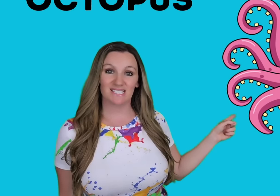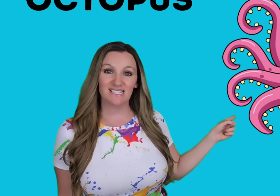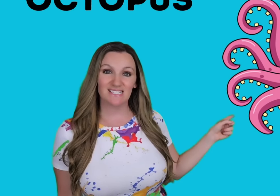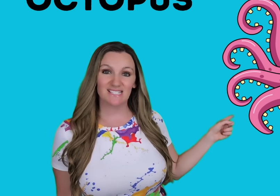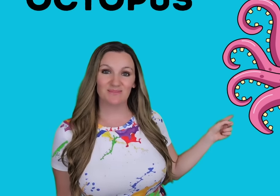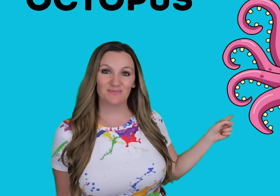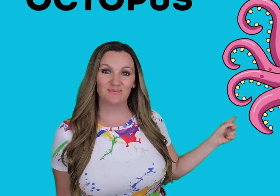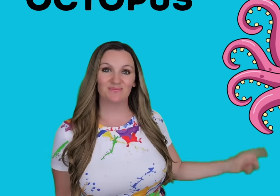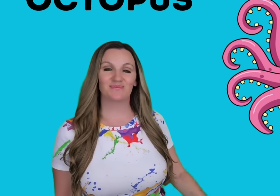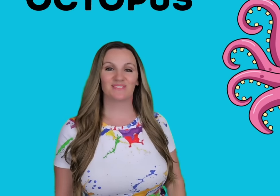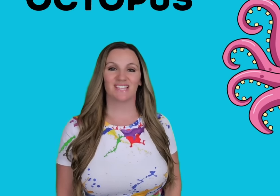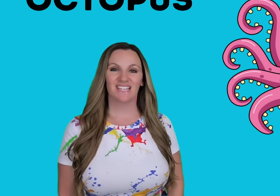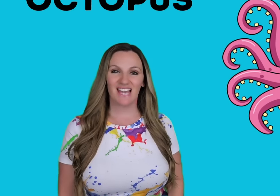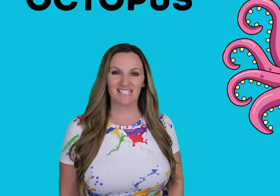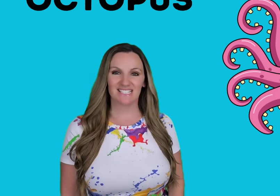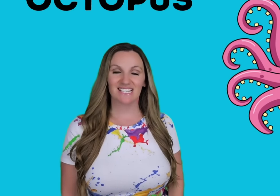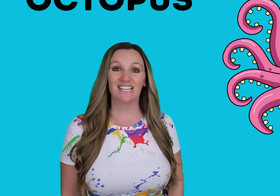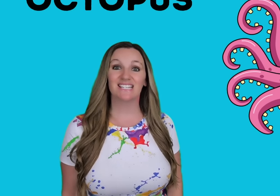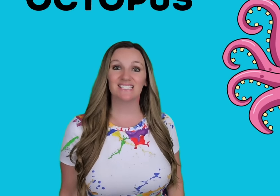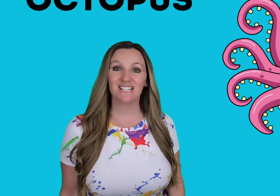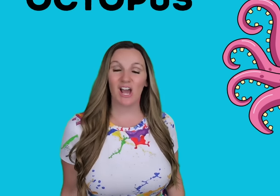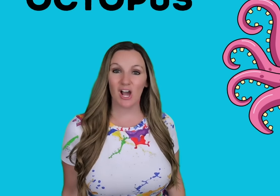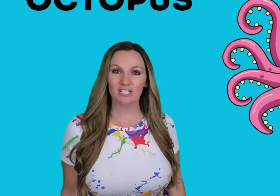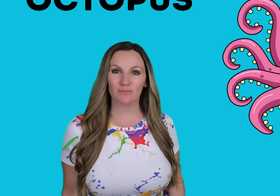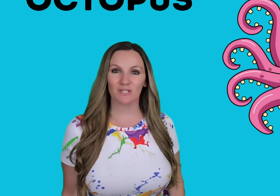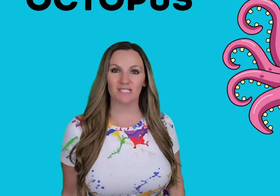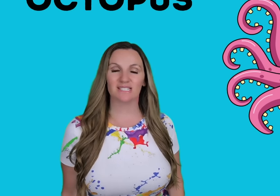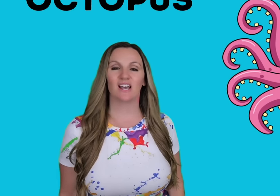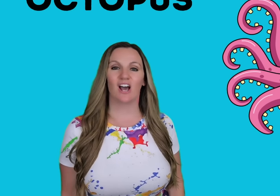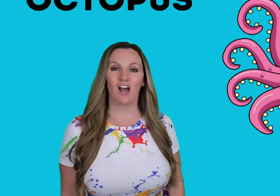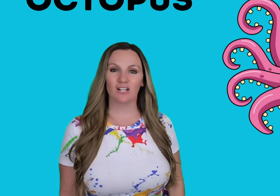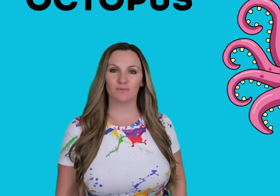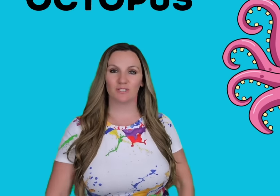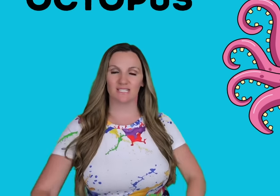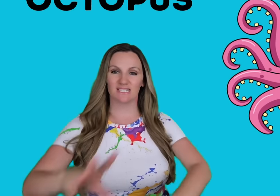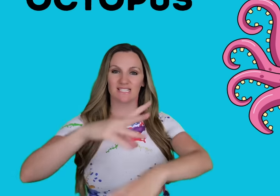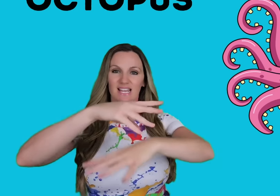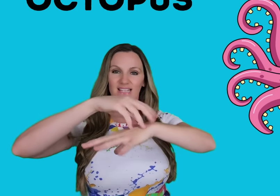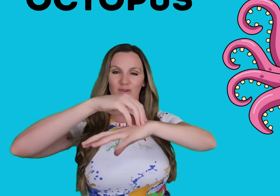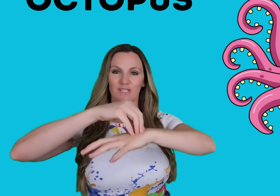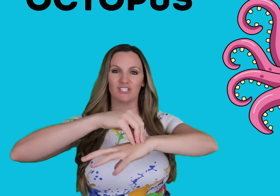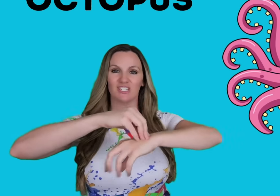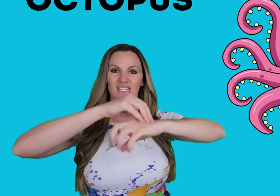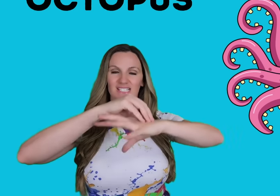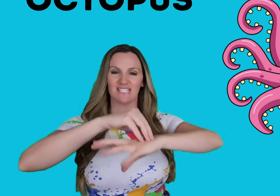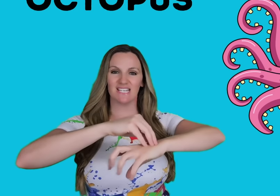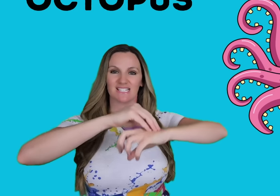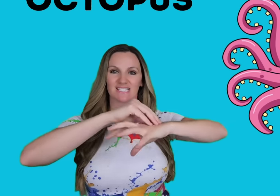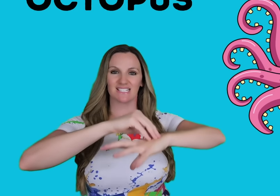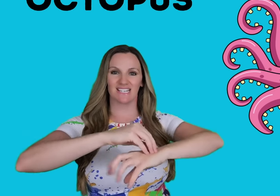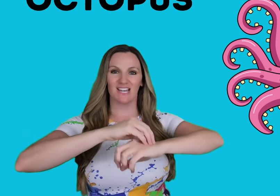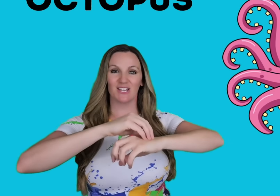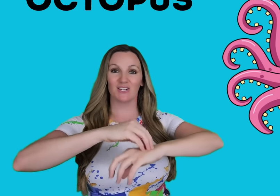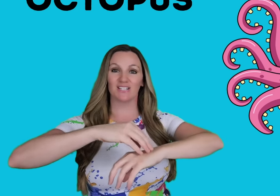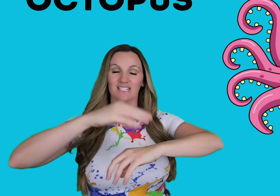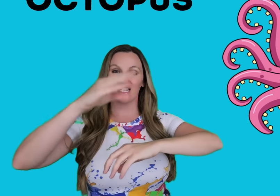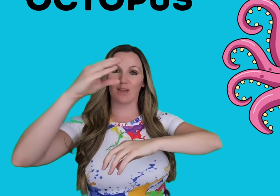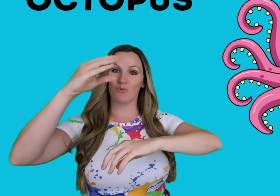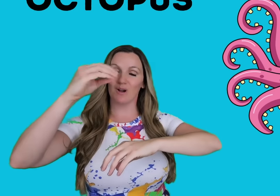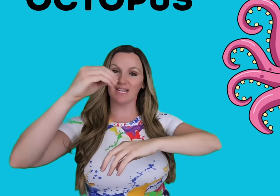is? Yes, it's an octopus. Octopus in sign language is this. You're going to take one